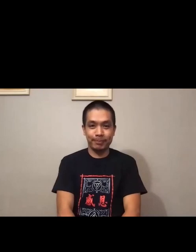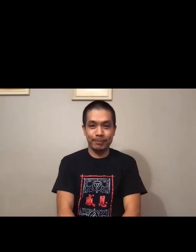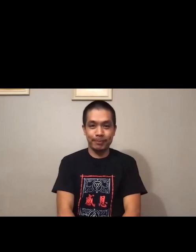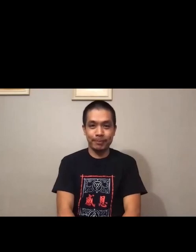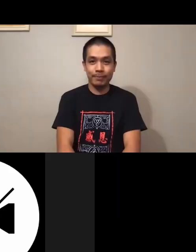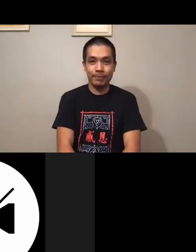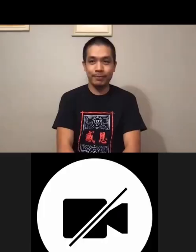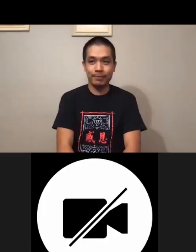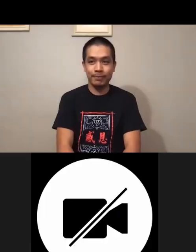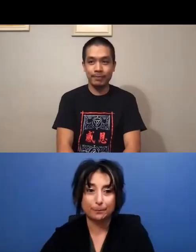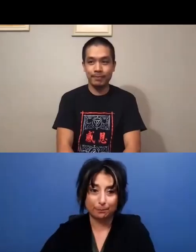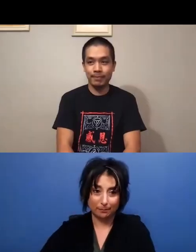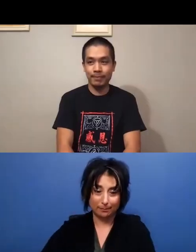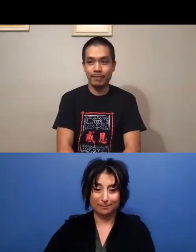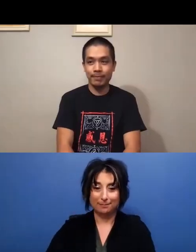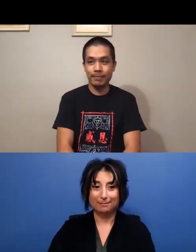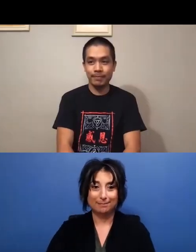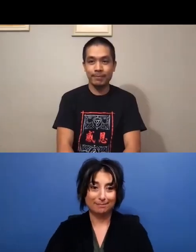there.